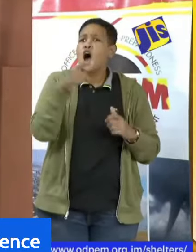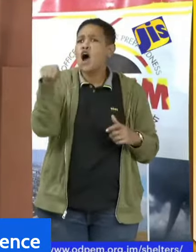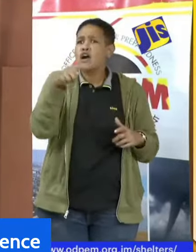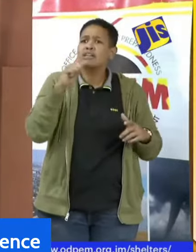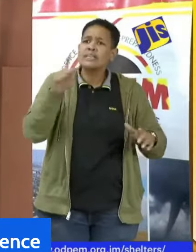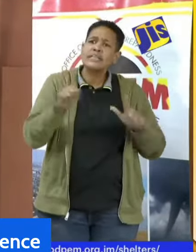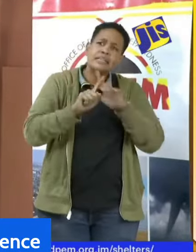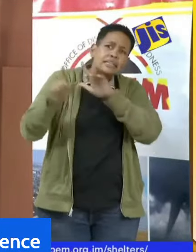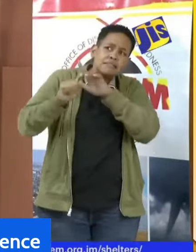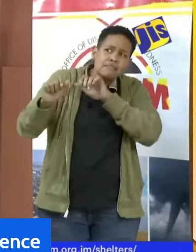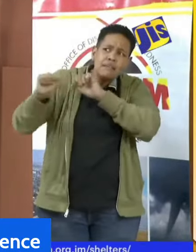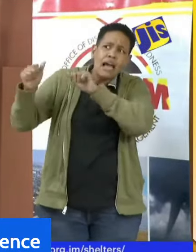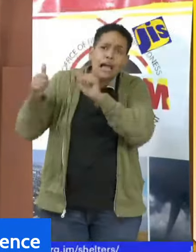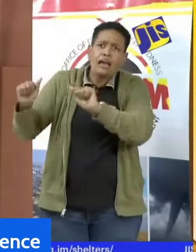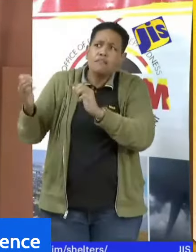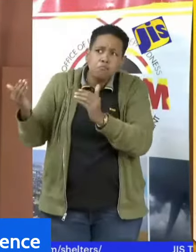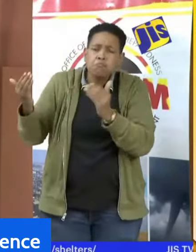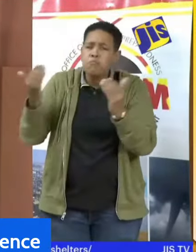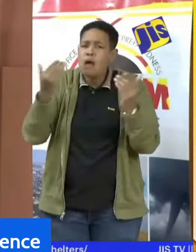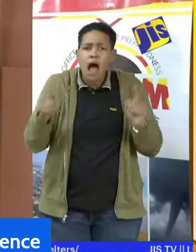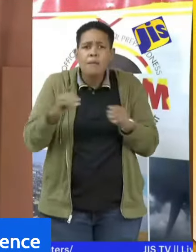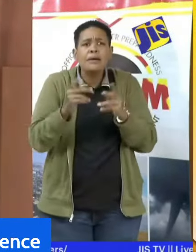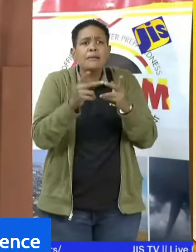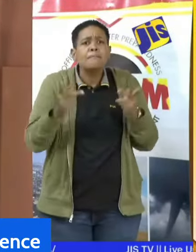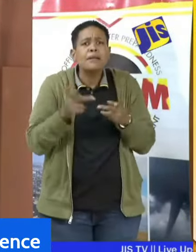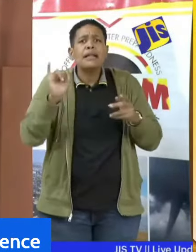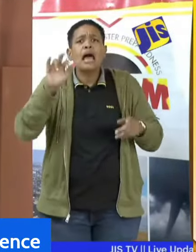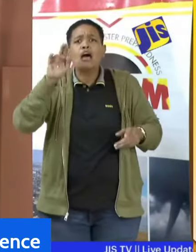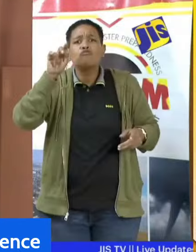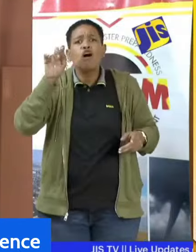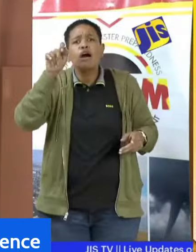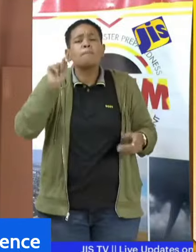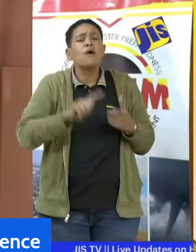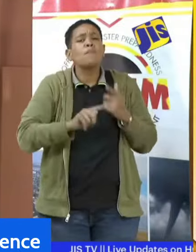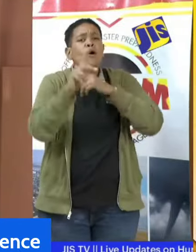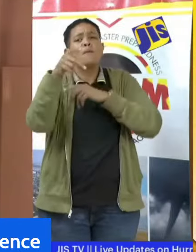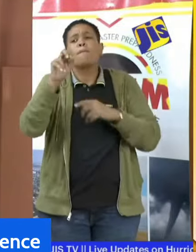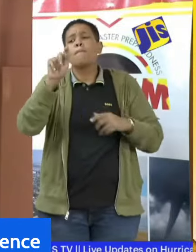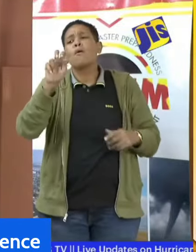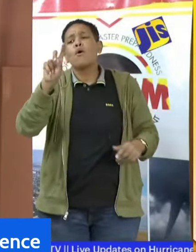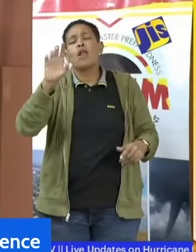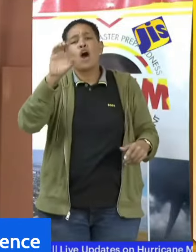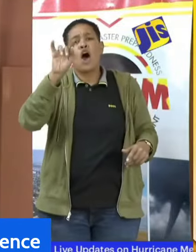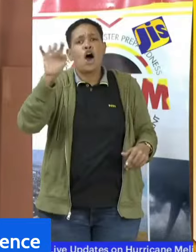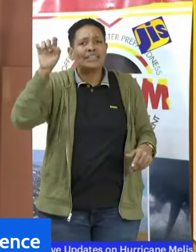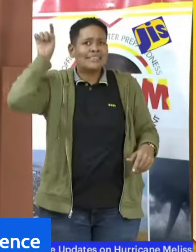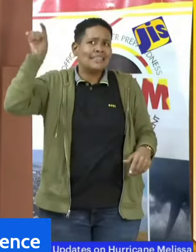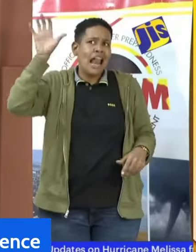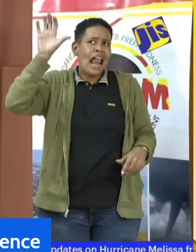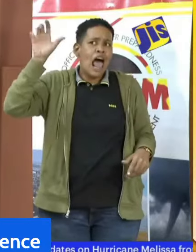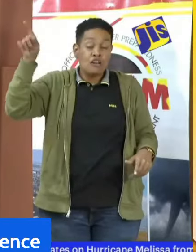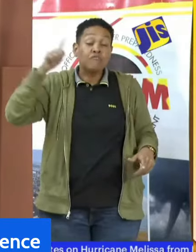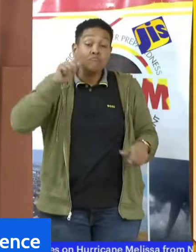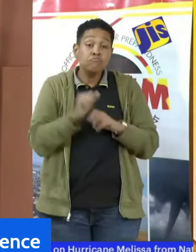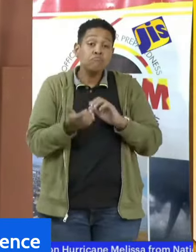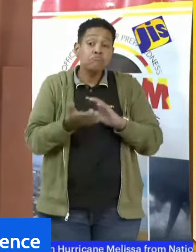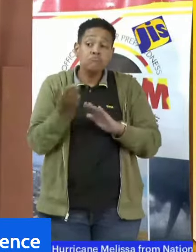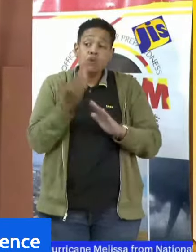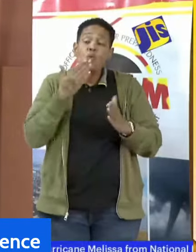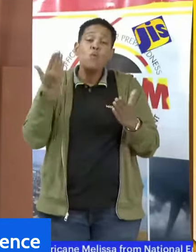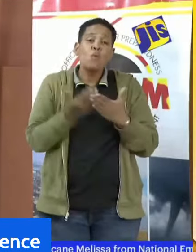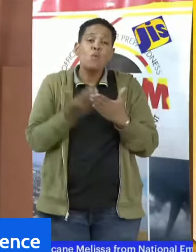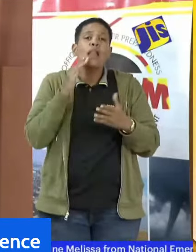the evacuation efforts going in places like Rocky Point and Portland Cottage in particular? And those are actually going